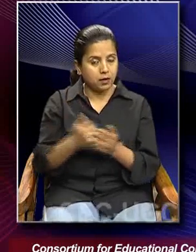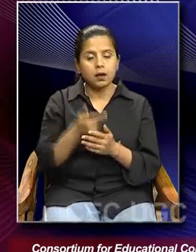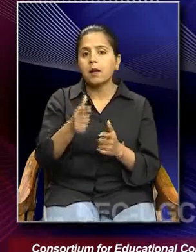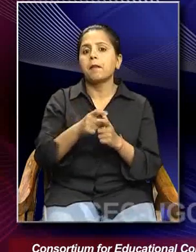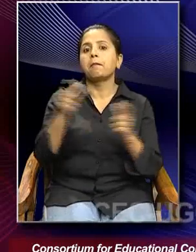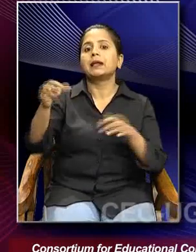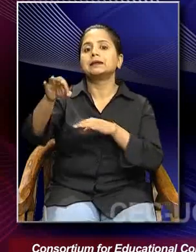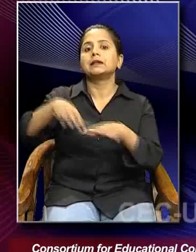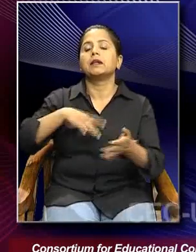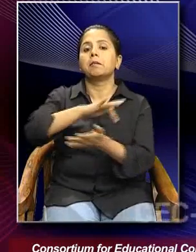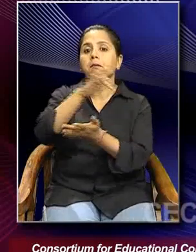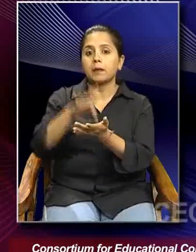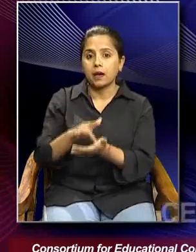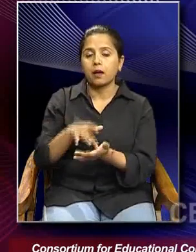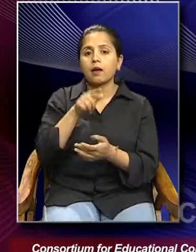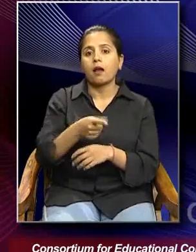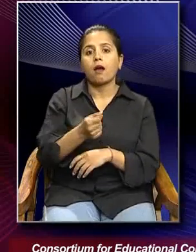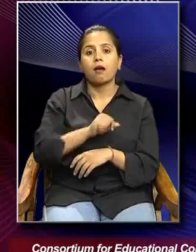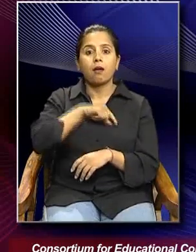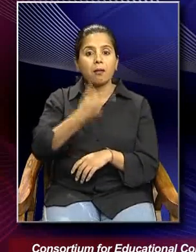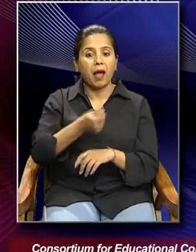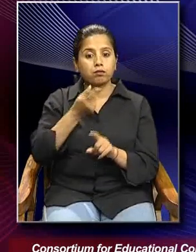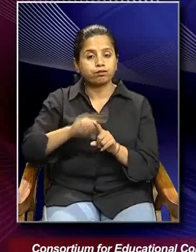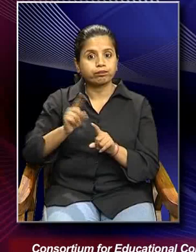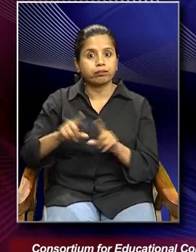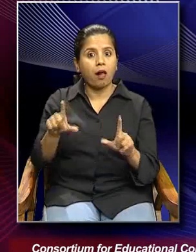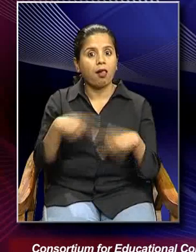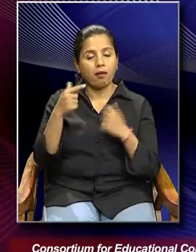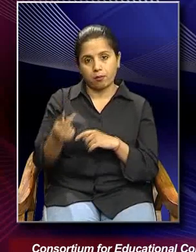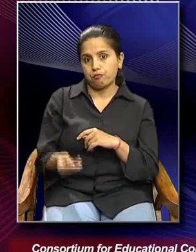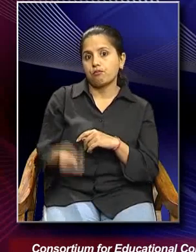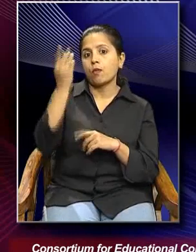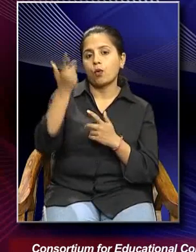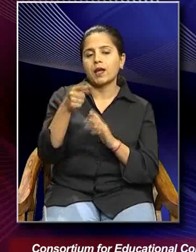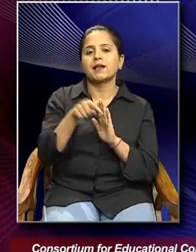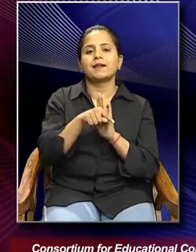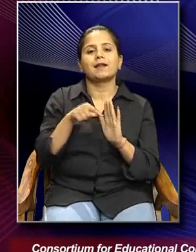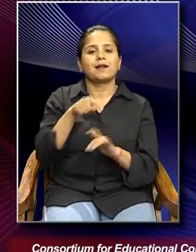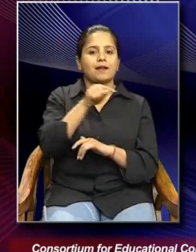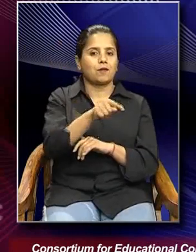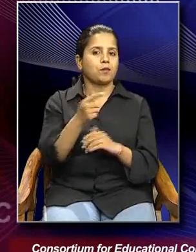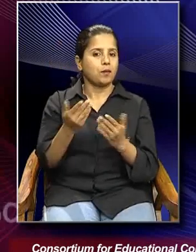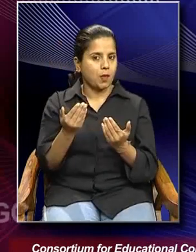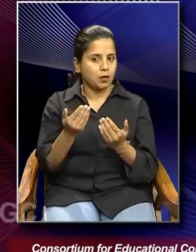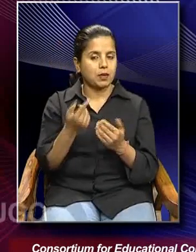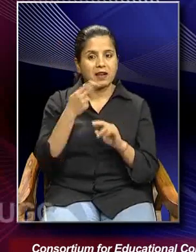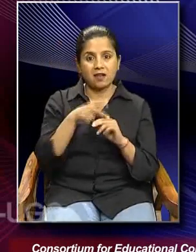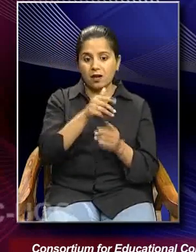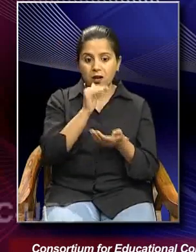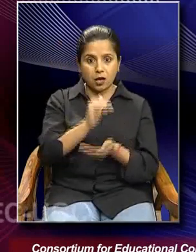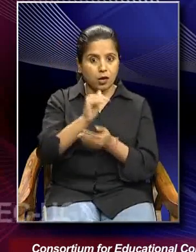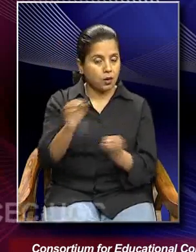larger city center, the cost of living would be high. So that will be a negative factor for them. So until they don't have a